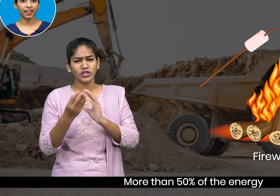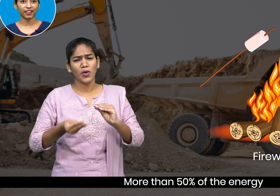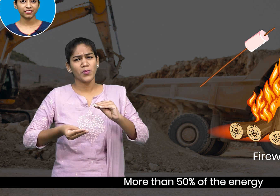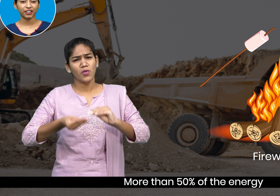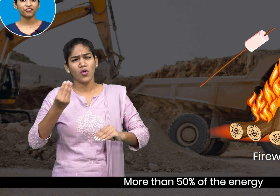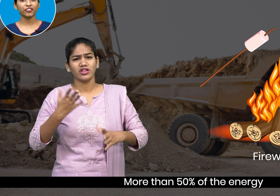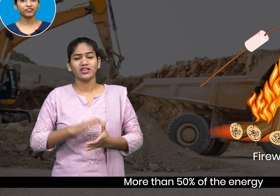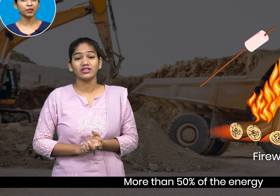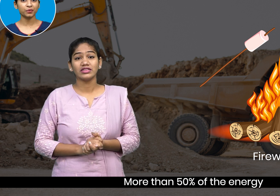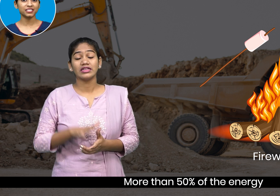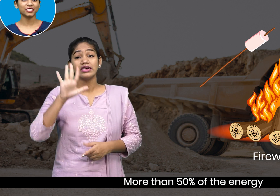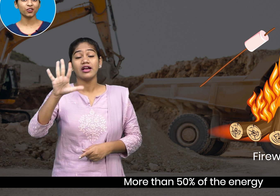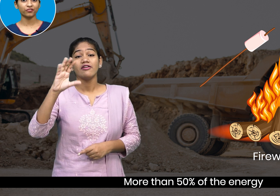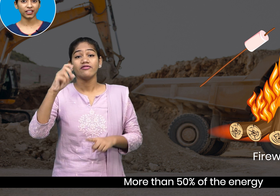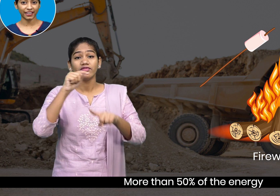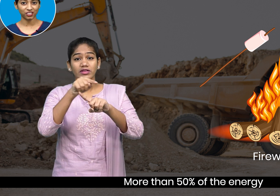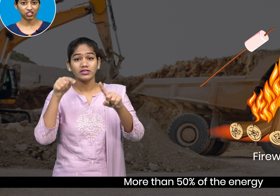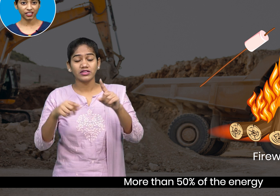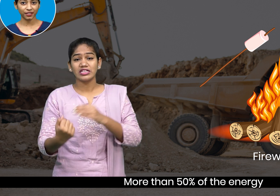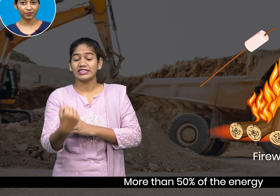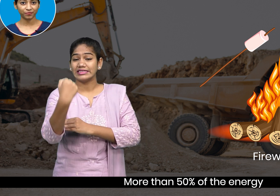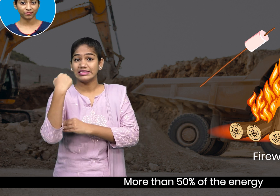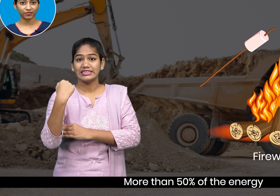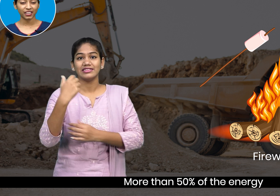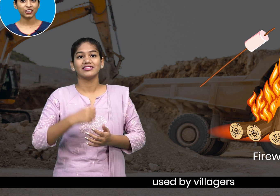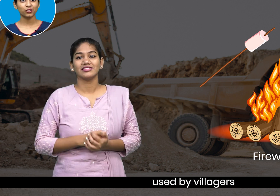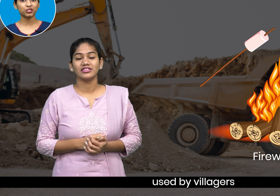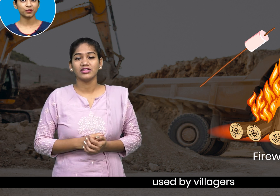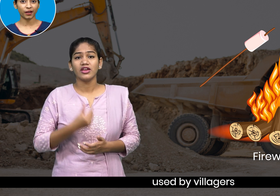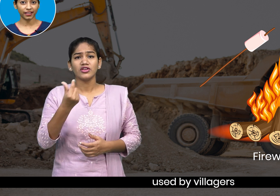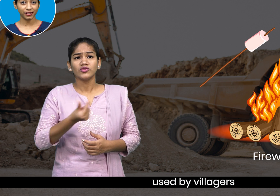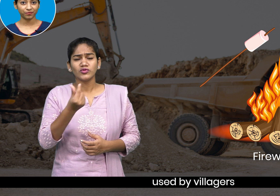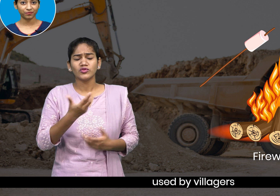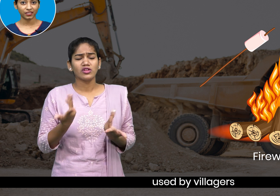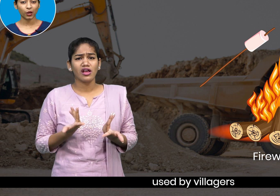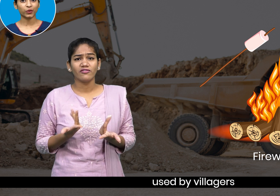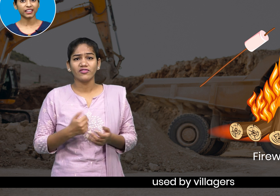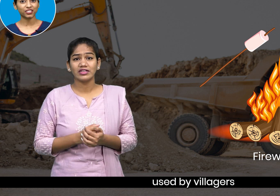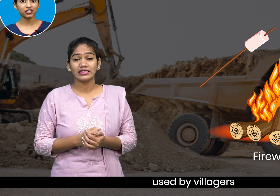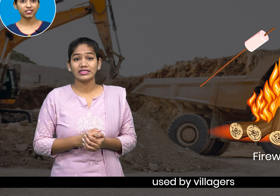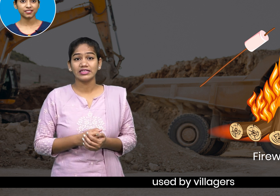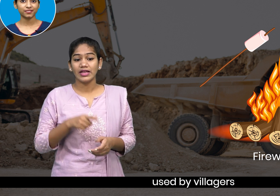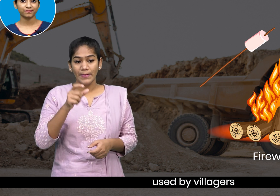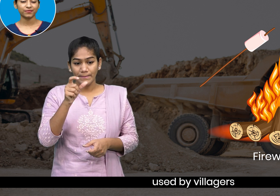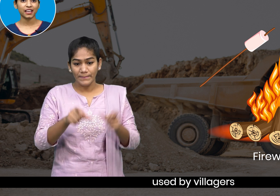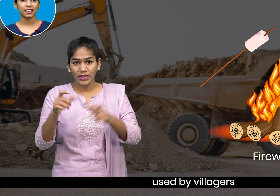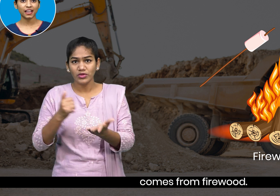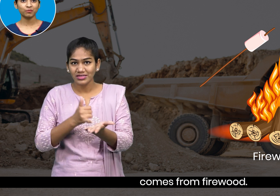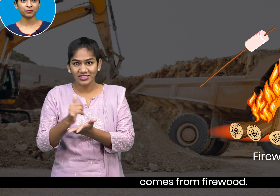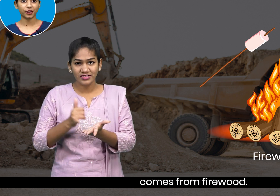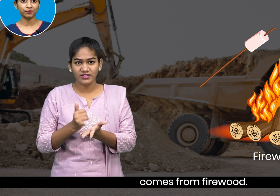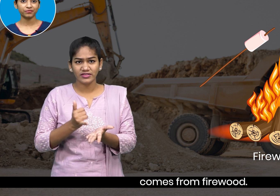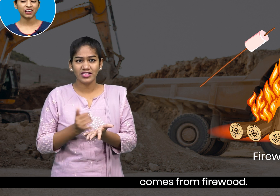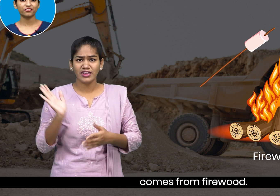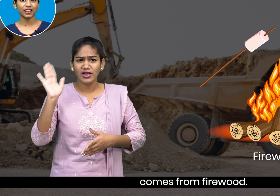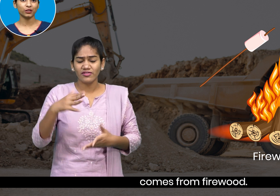more than 50% of the energy used by villages